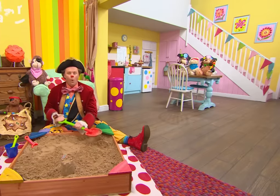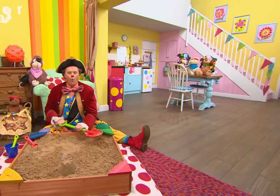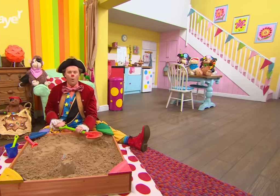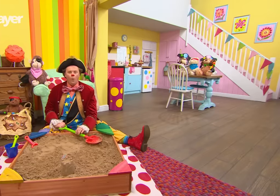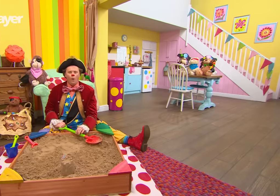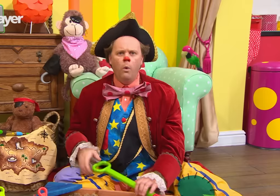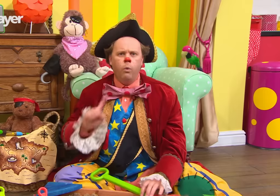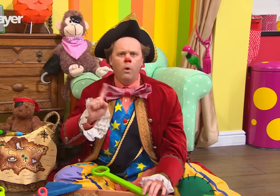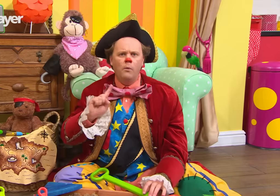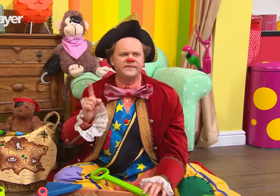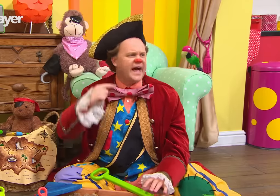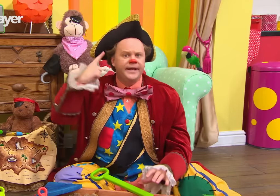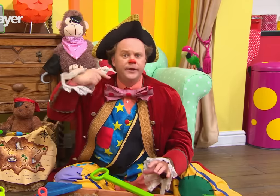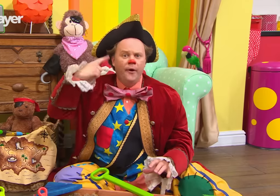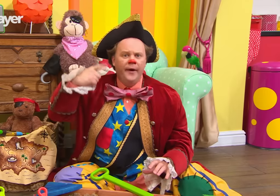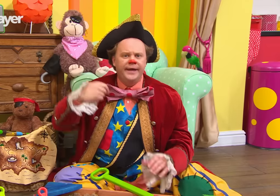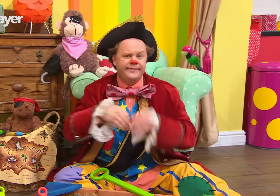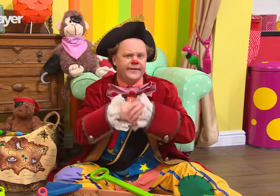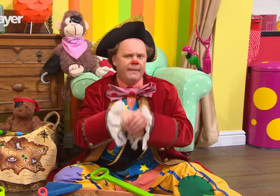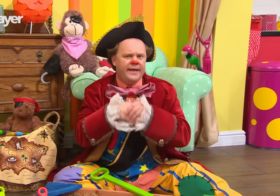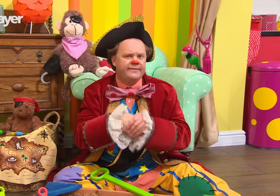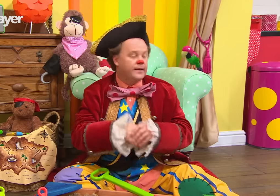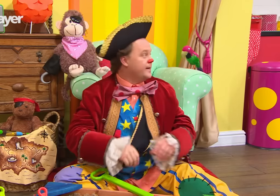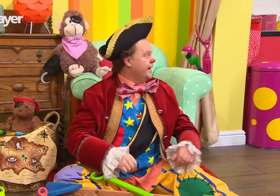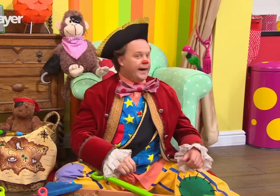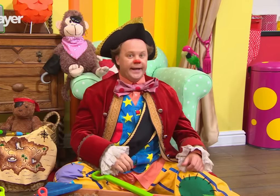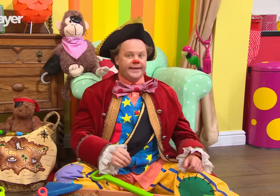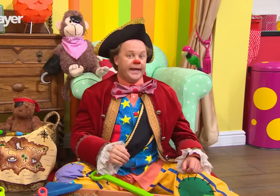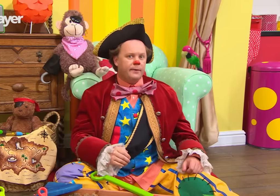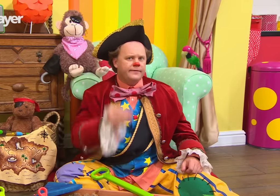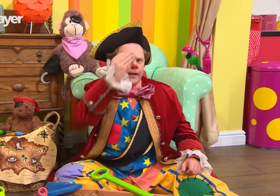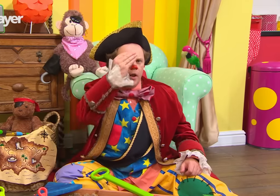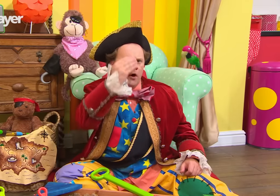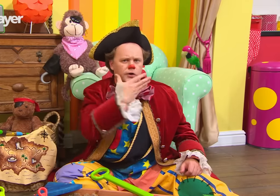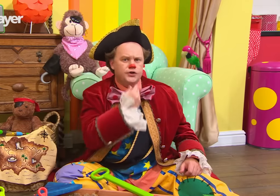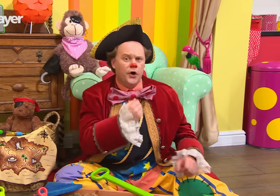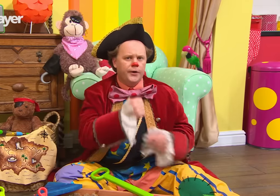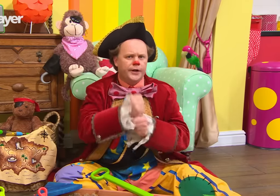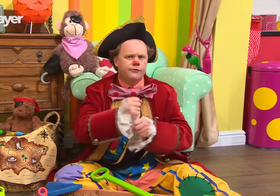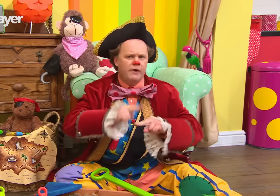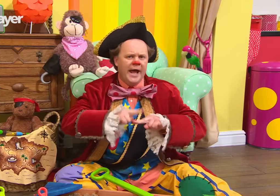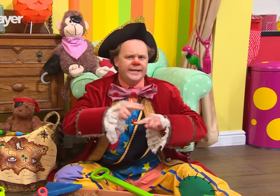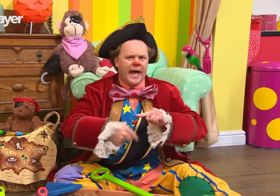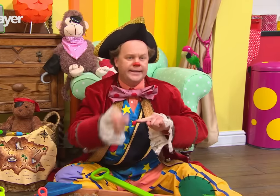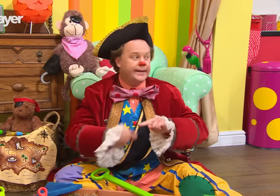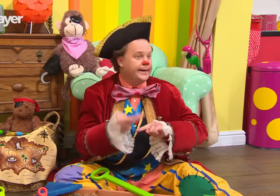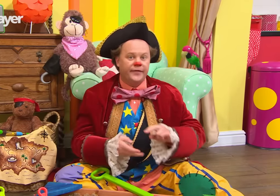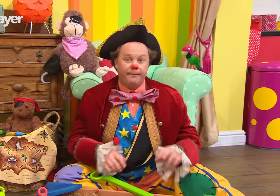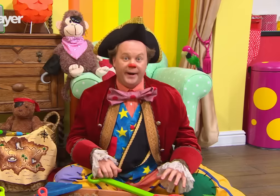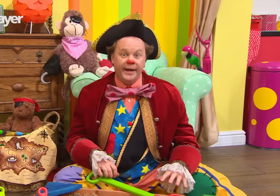Ow! Ooh, what was that noise, shipmates? I think it was Long John Grandad, the